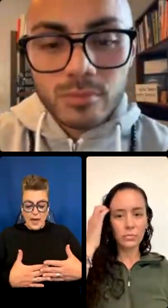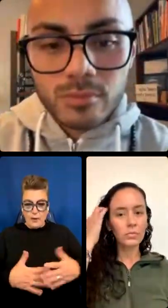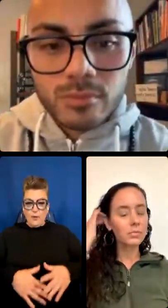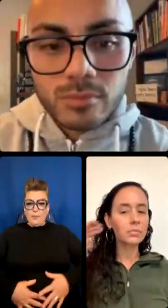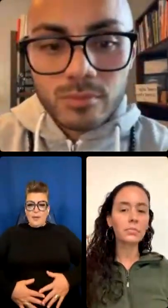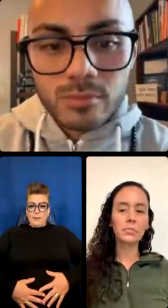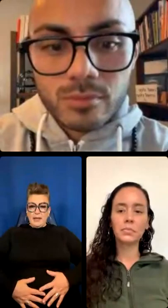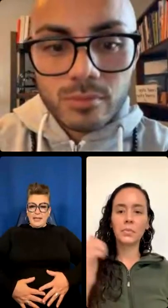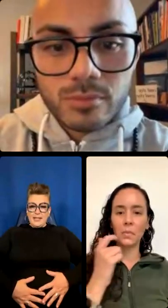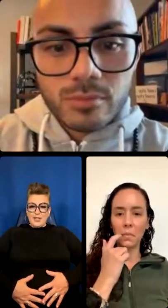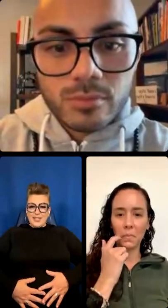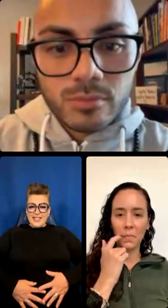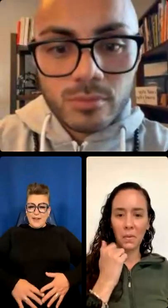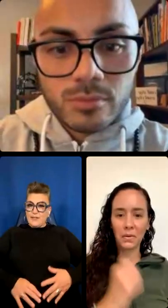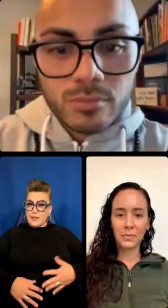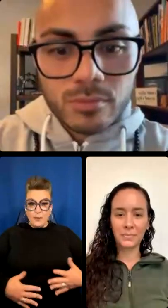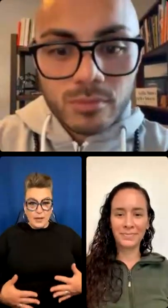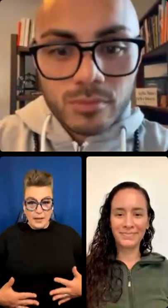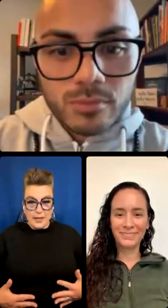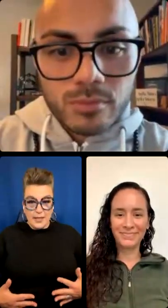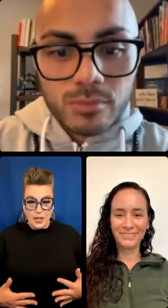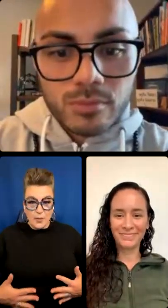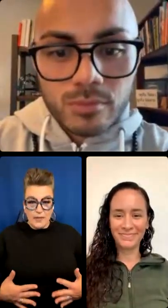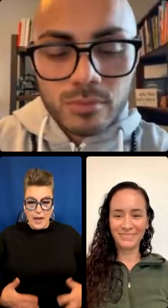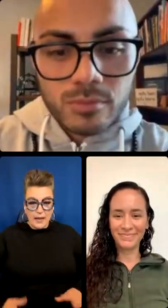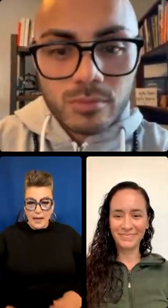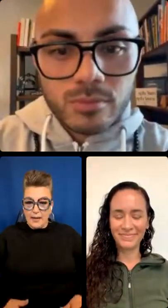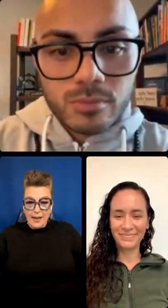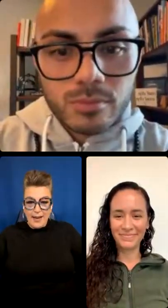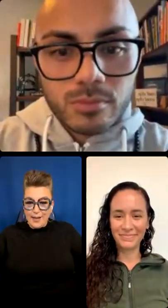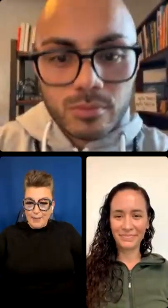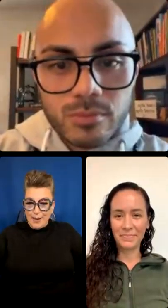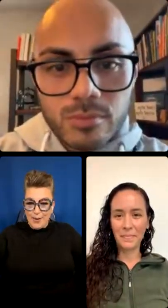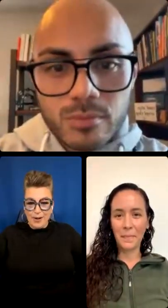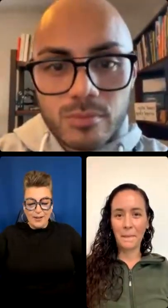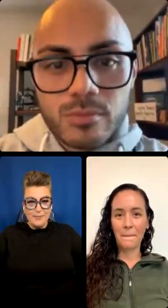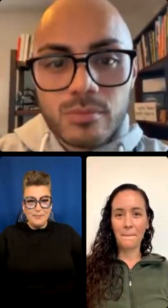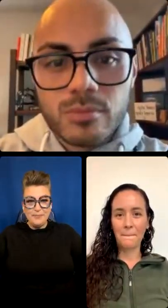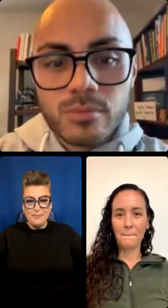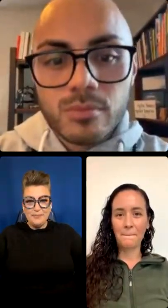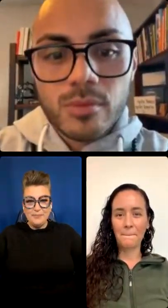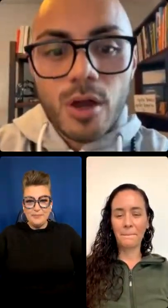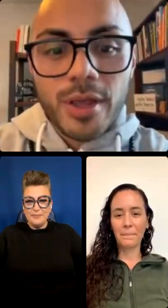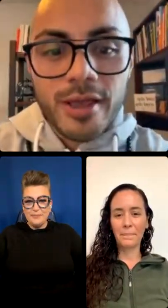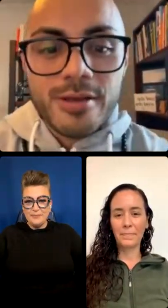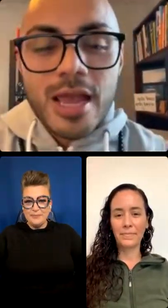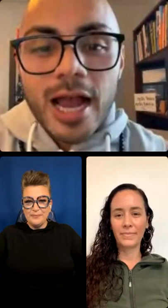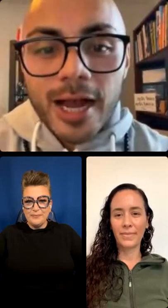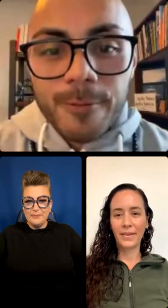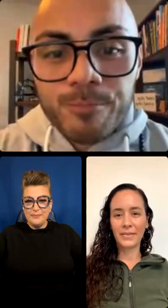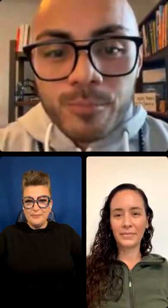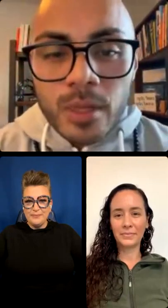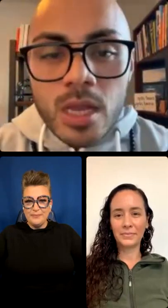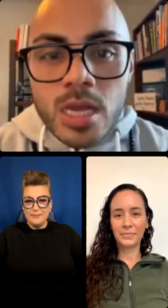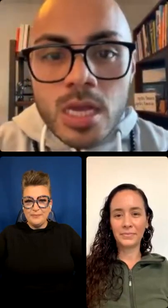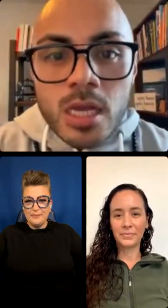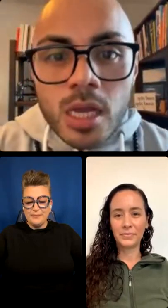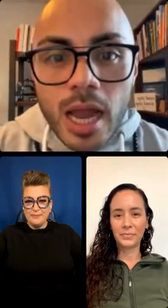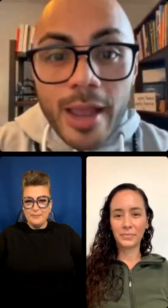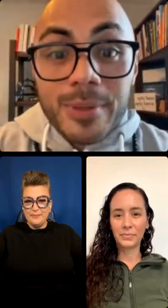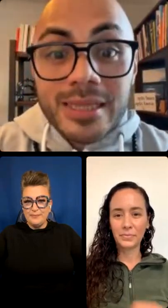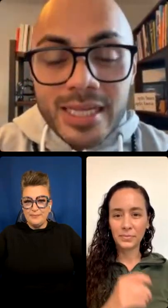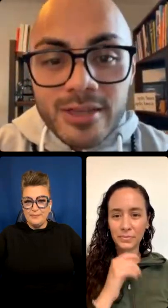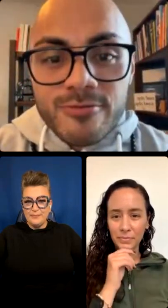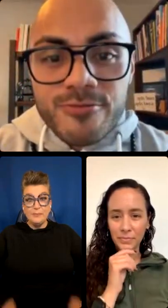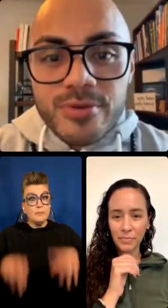with that. Oh, and Melody has just left. We can continue with that, and I can make it work. Okay.